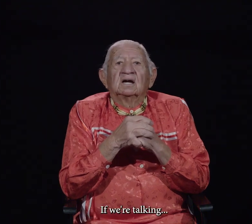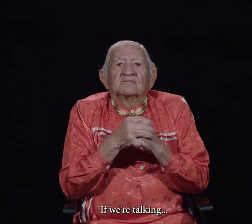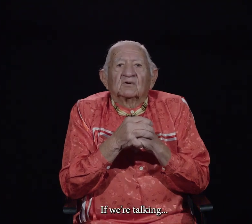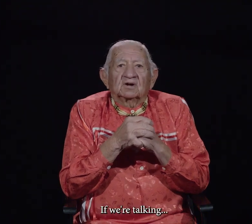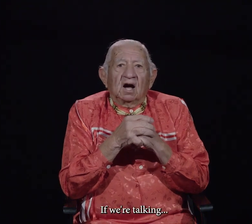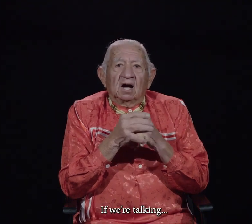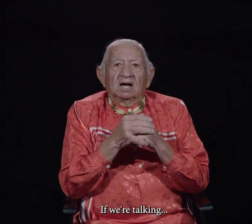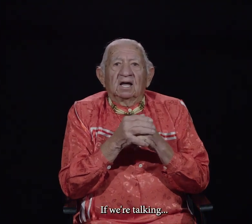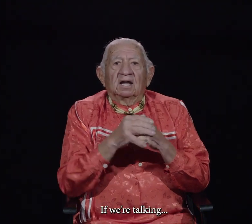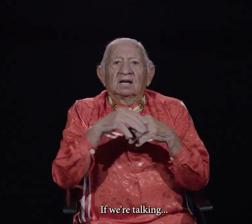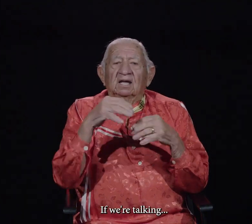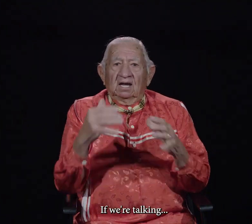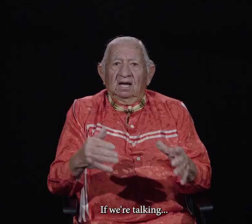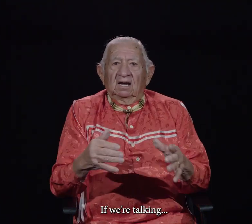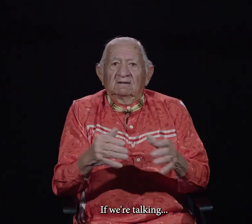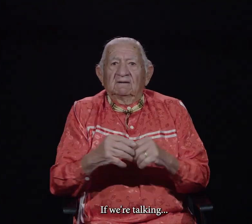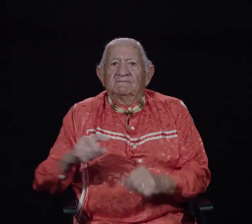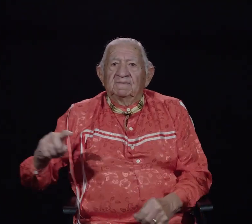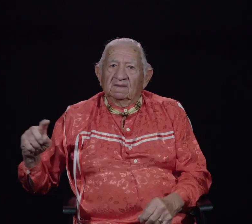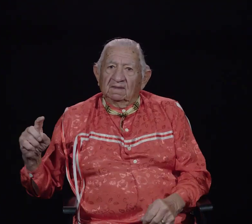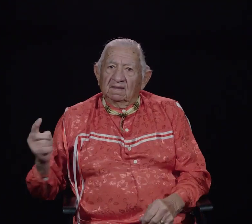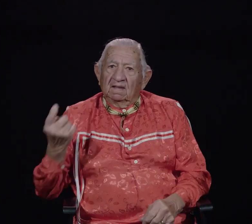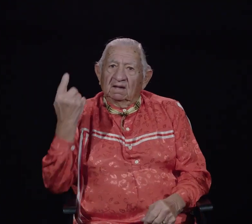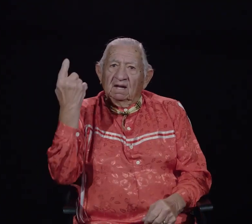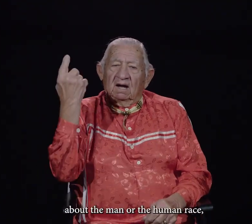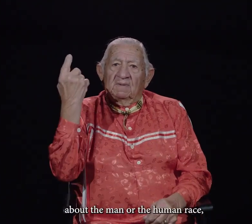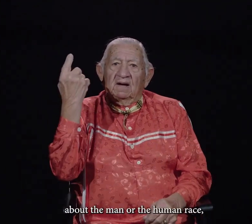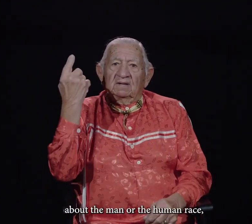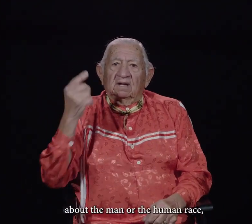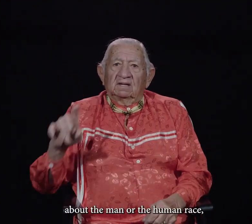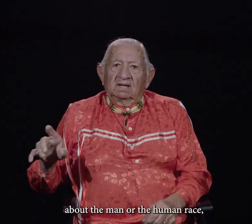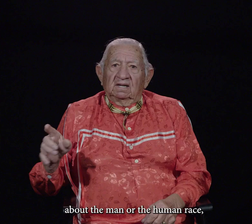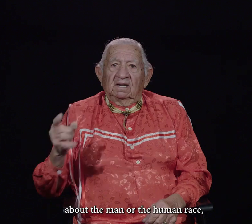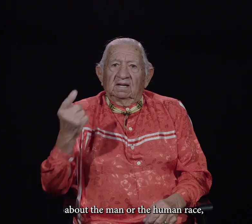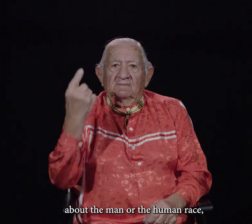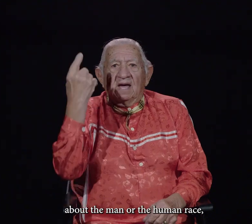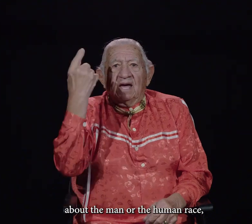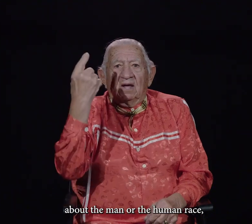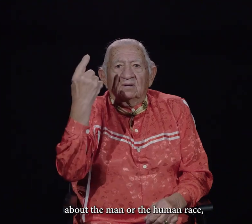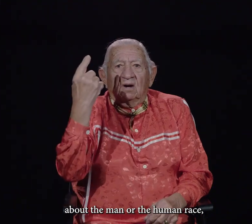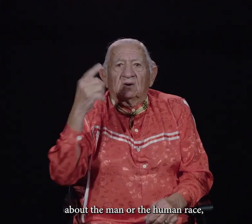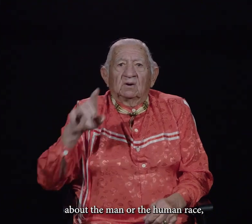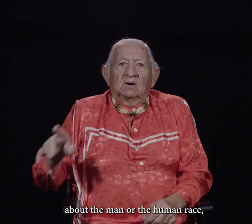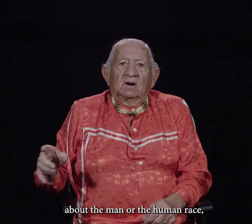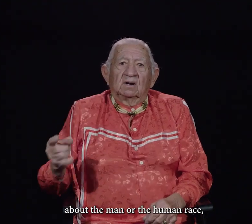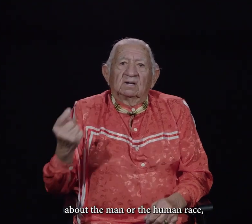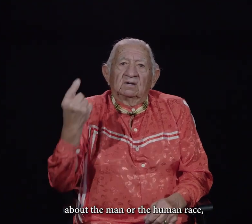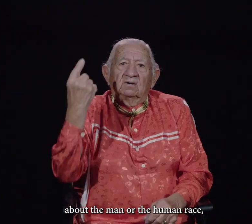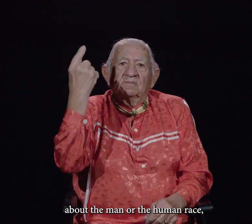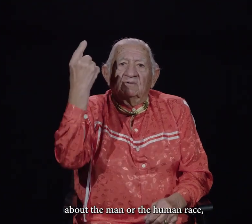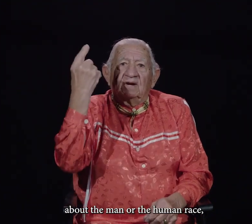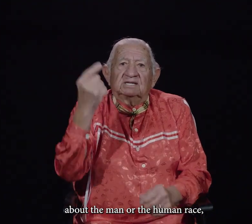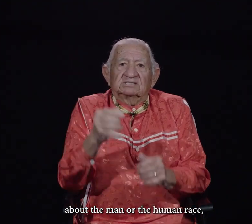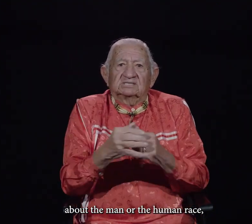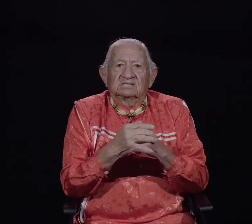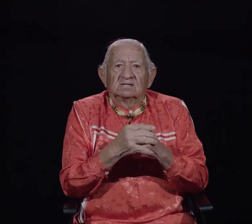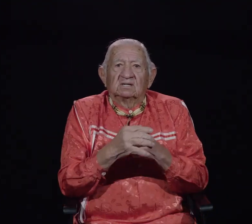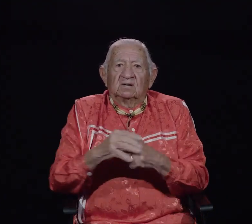If we're talking in about the man or the human race,